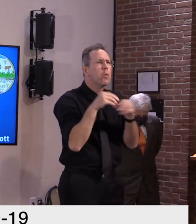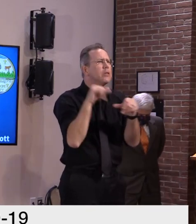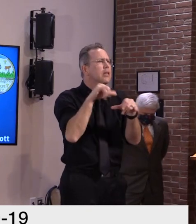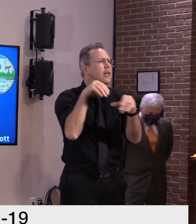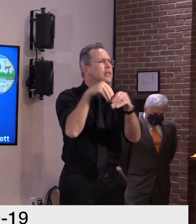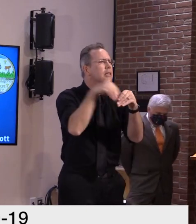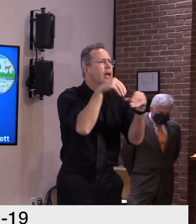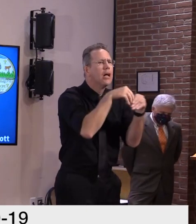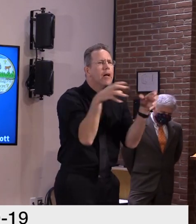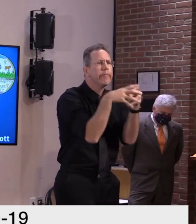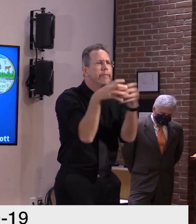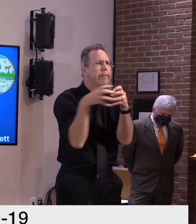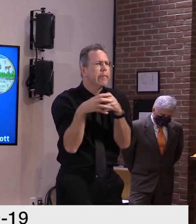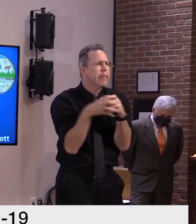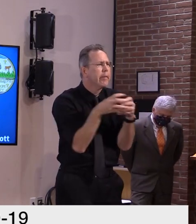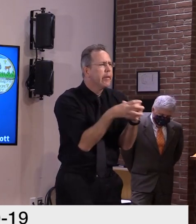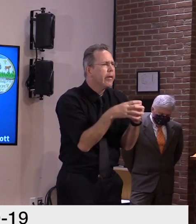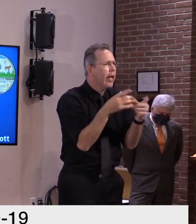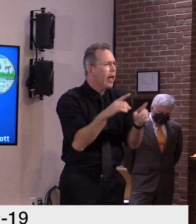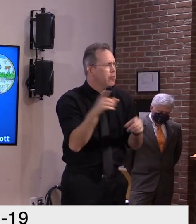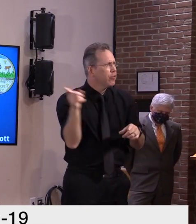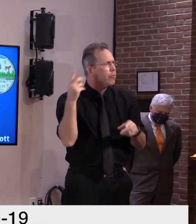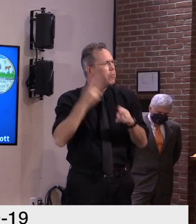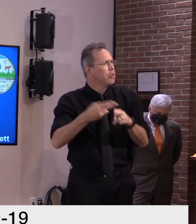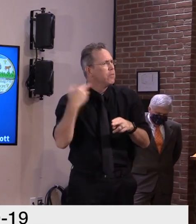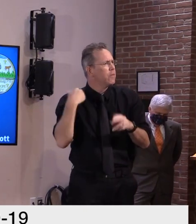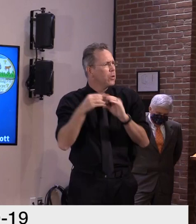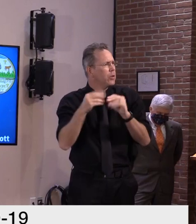the spike in